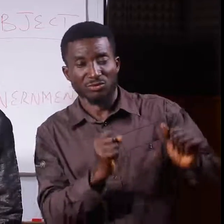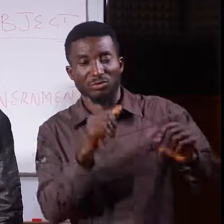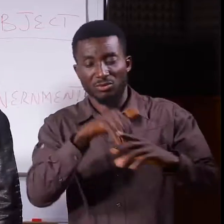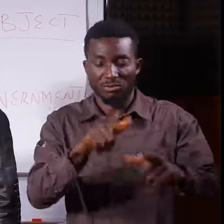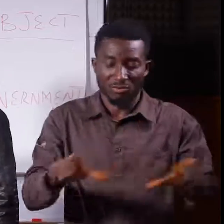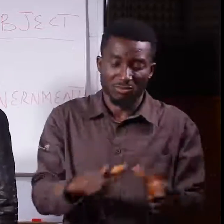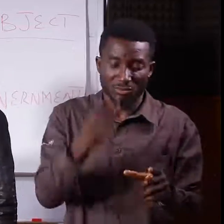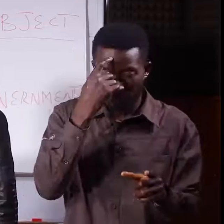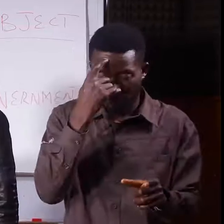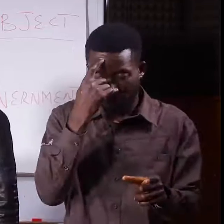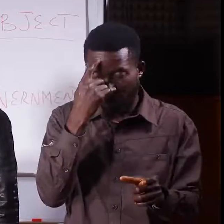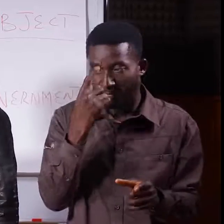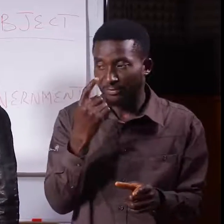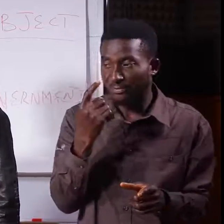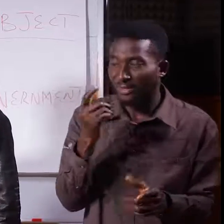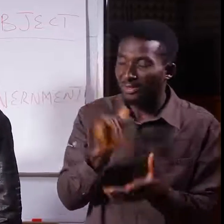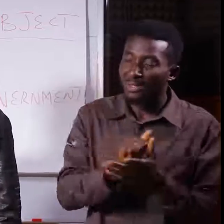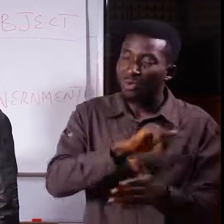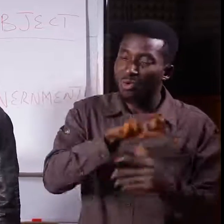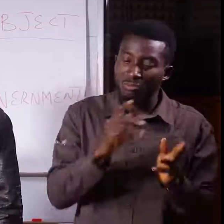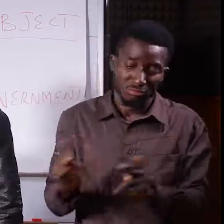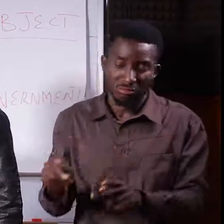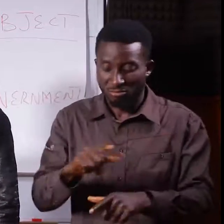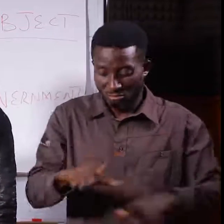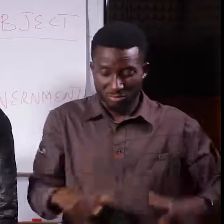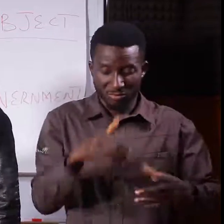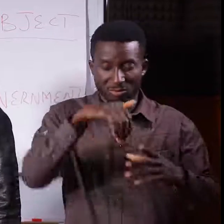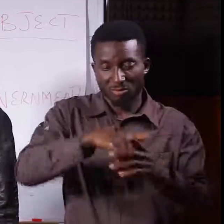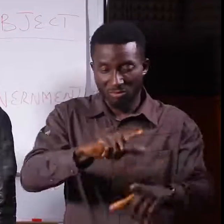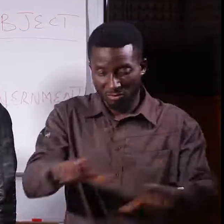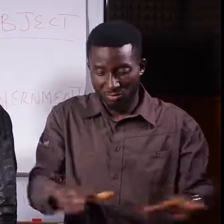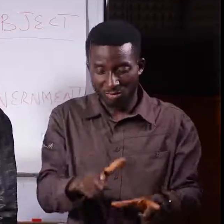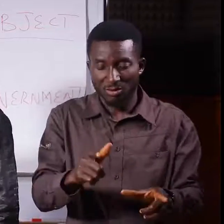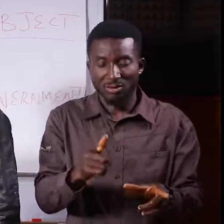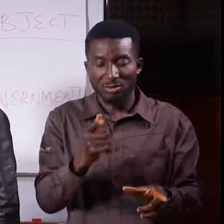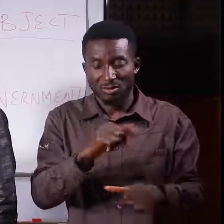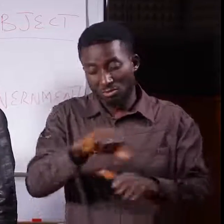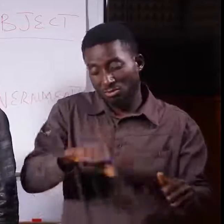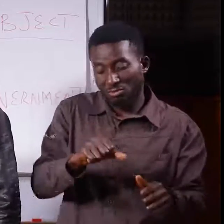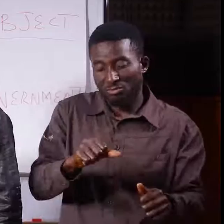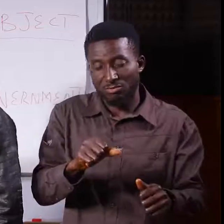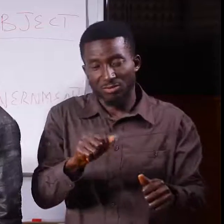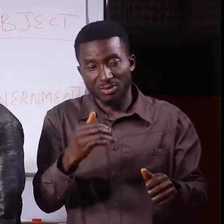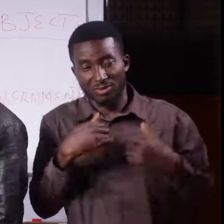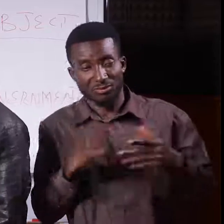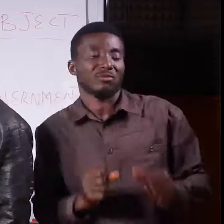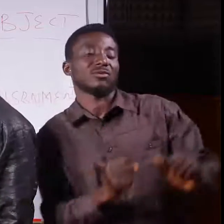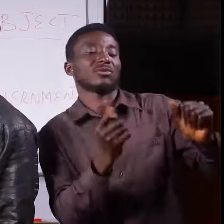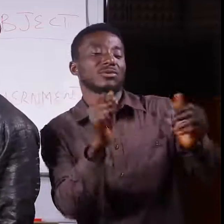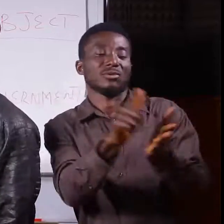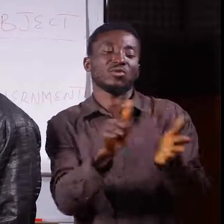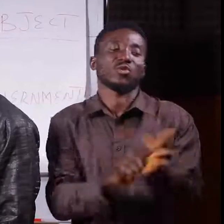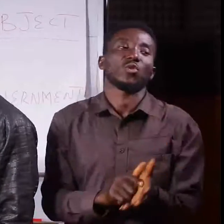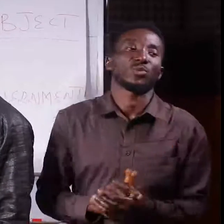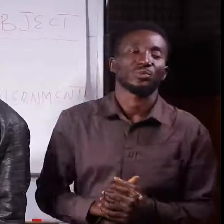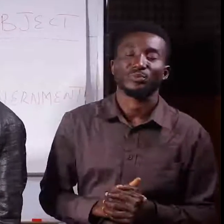the local government are expected that the indigent living within that locality are expected to comply or abide